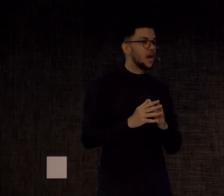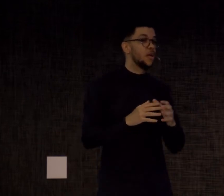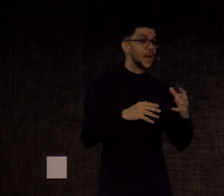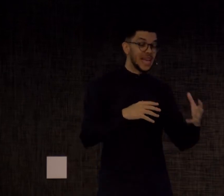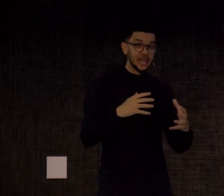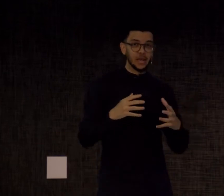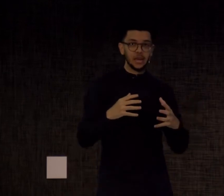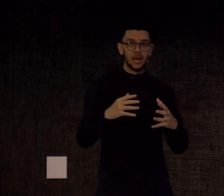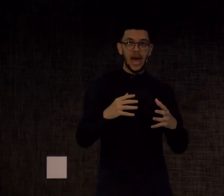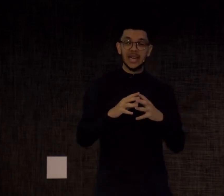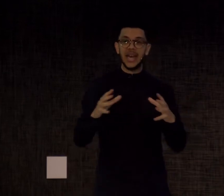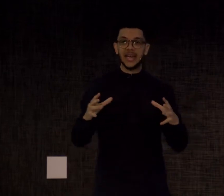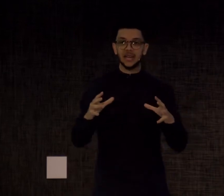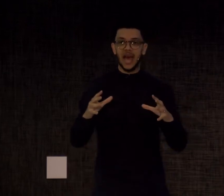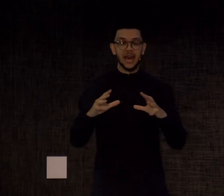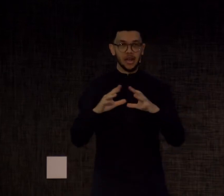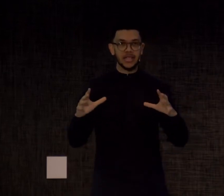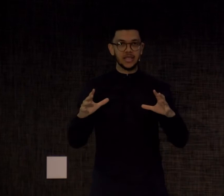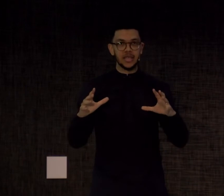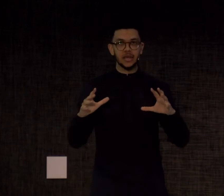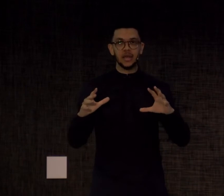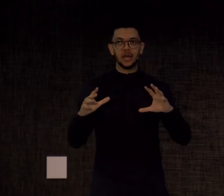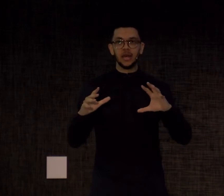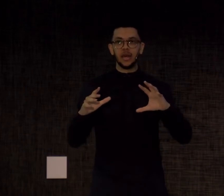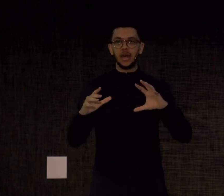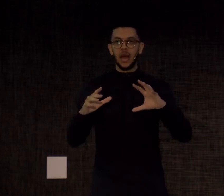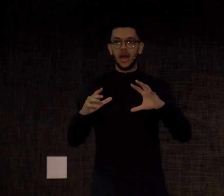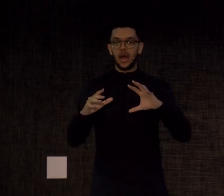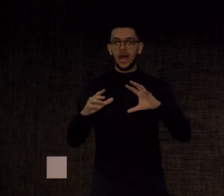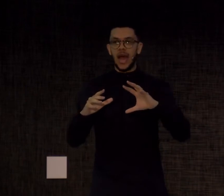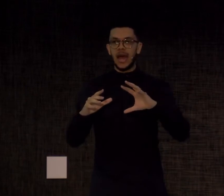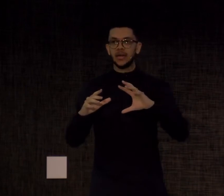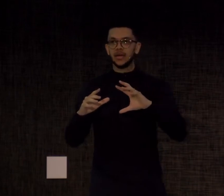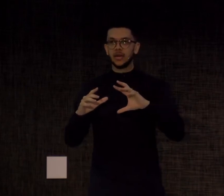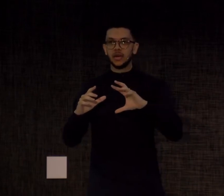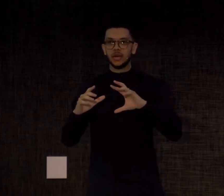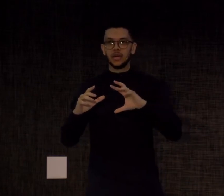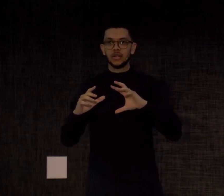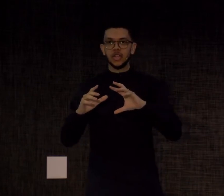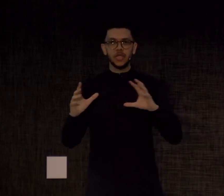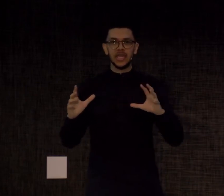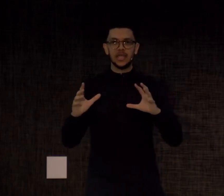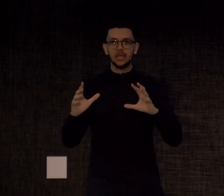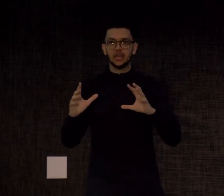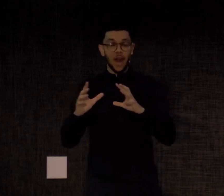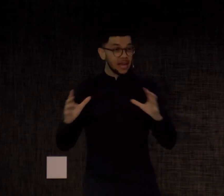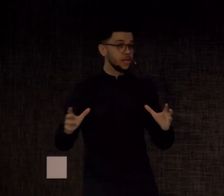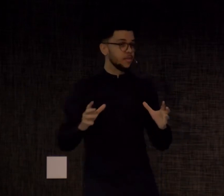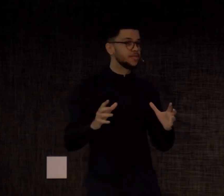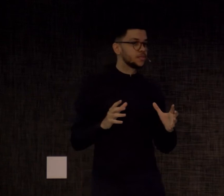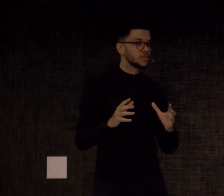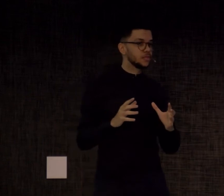A rebellion, unled, anarchistic, and totally